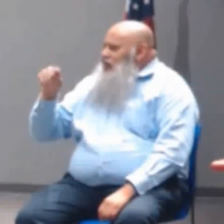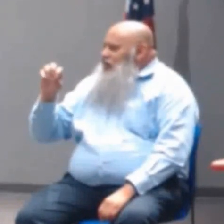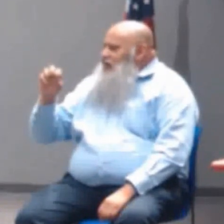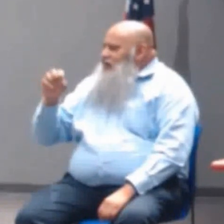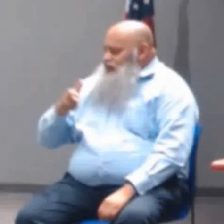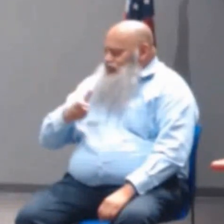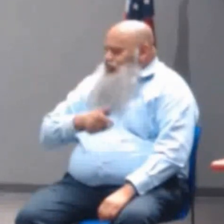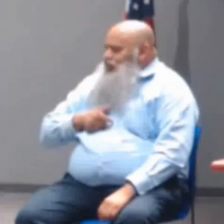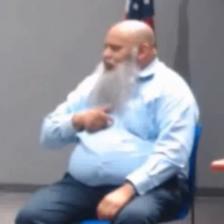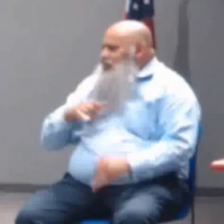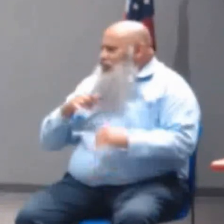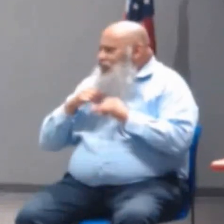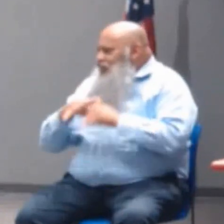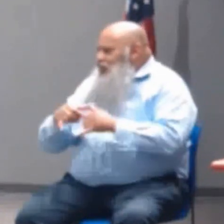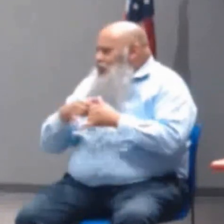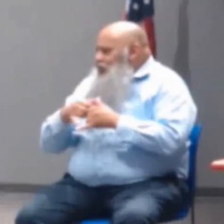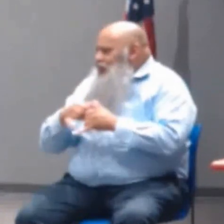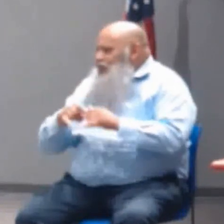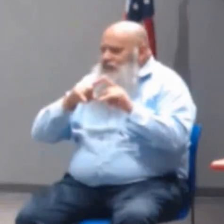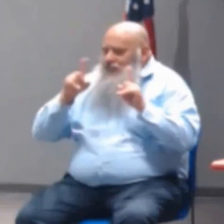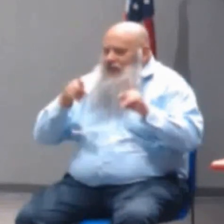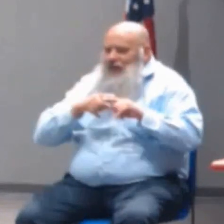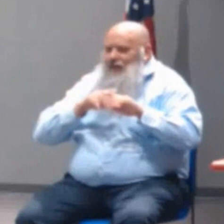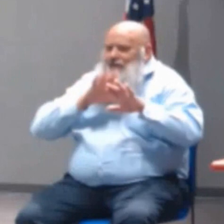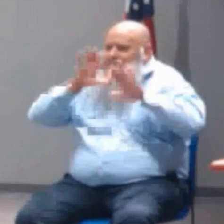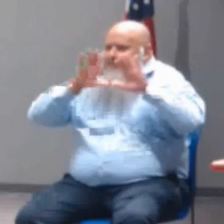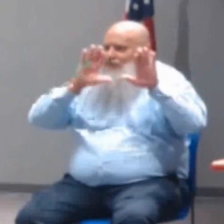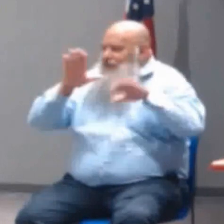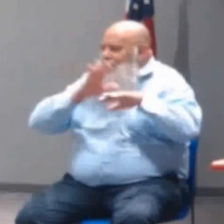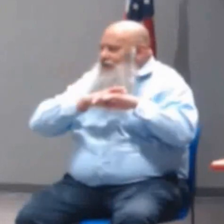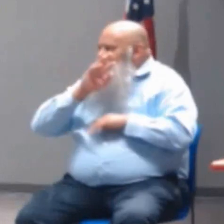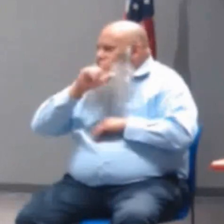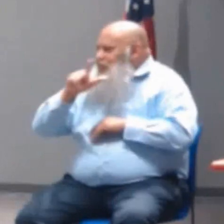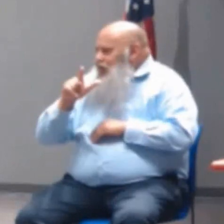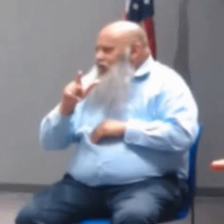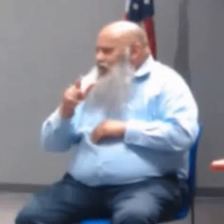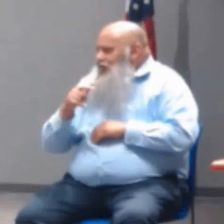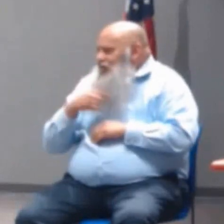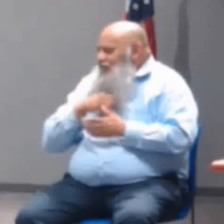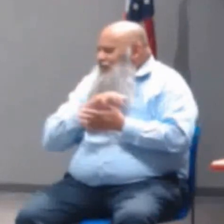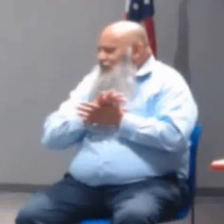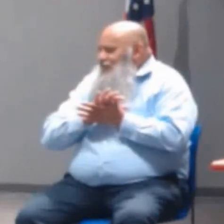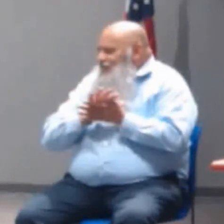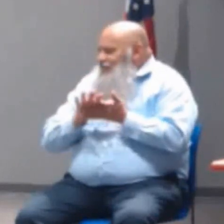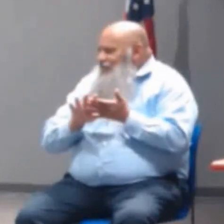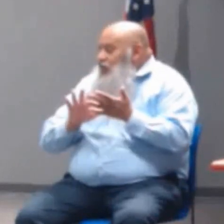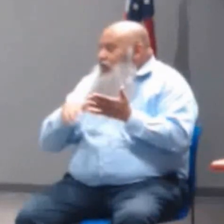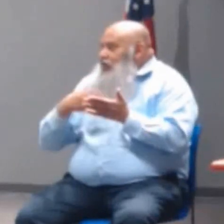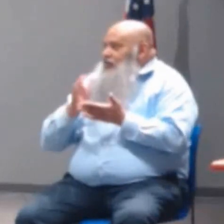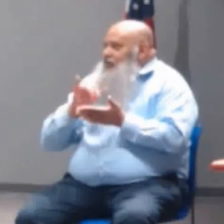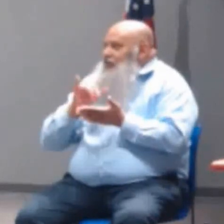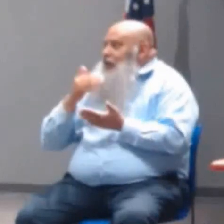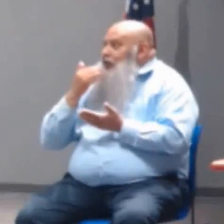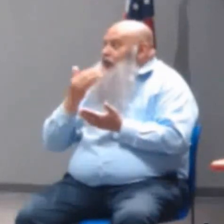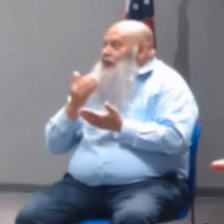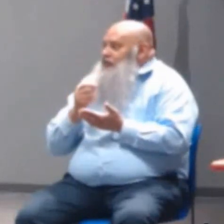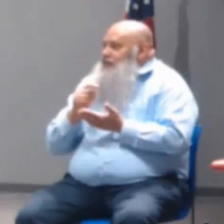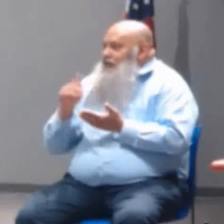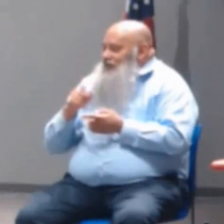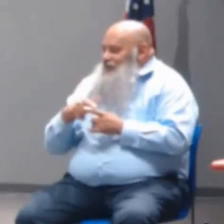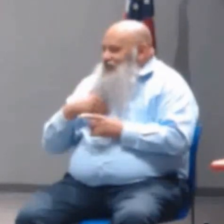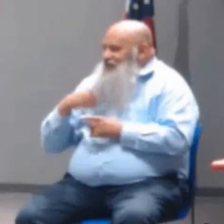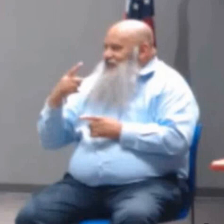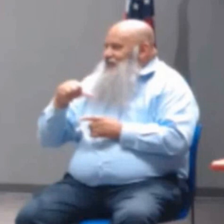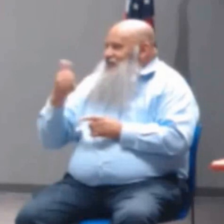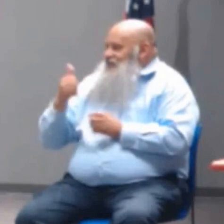And I had a bunch of plaques and things like that I could hang on the wall, and all that kind of good stuff. But I had something else